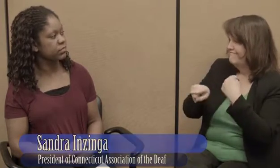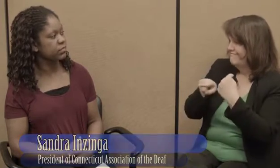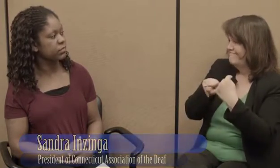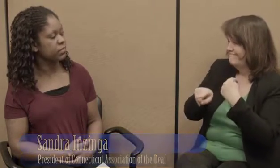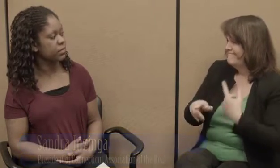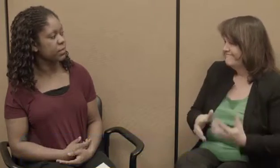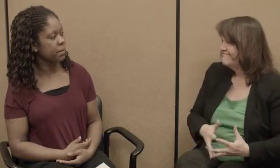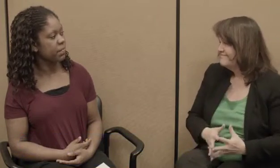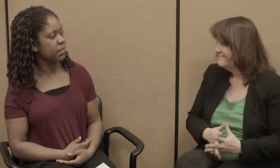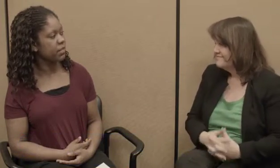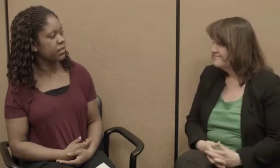too. It's a two-way street.